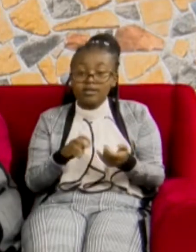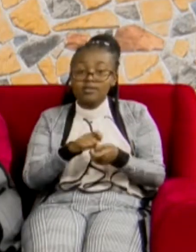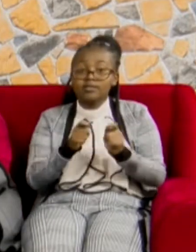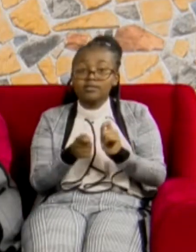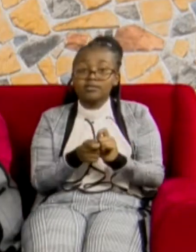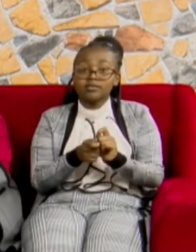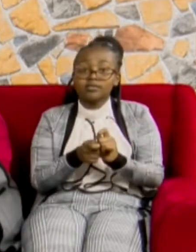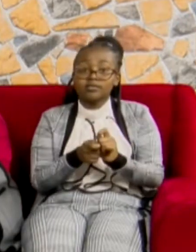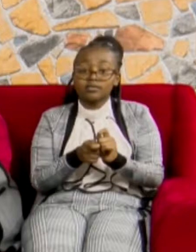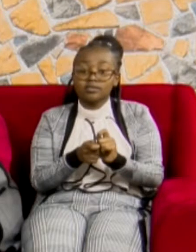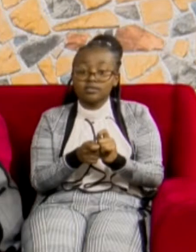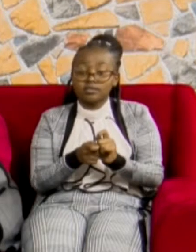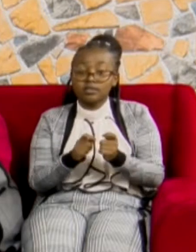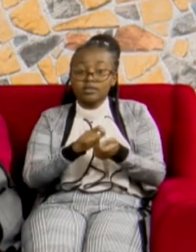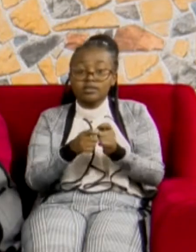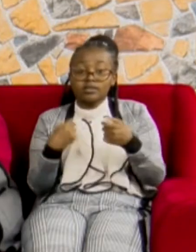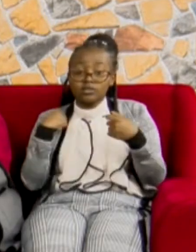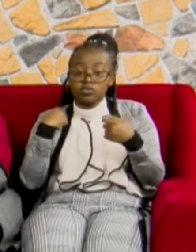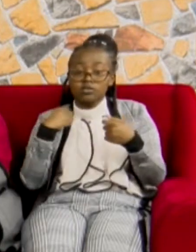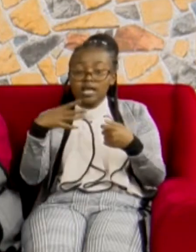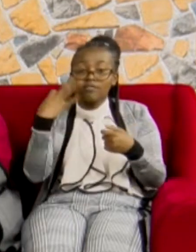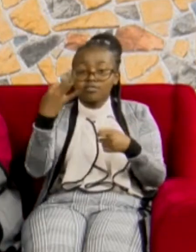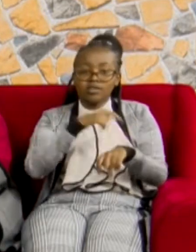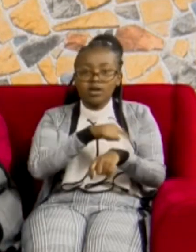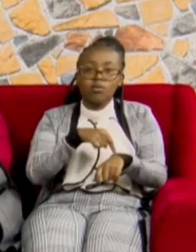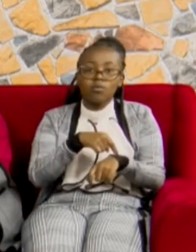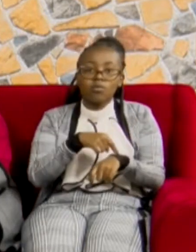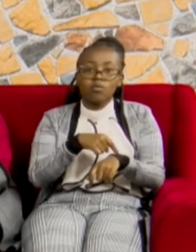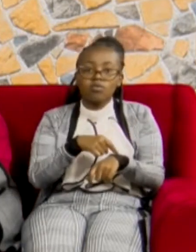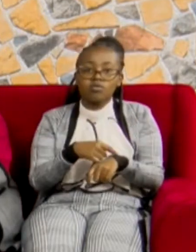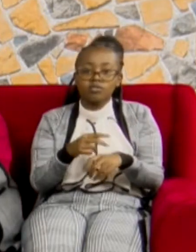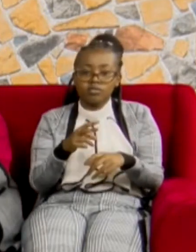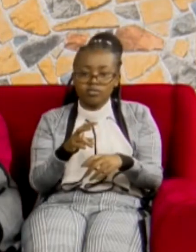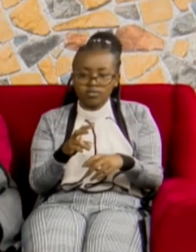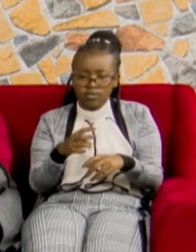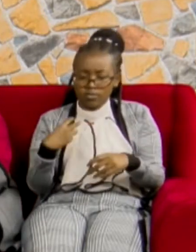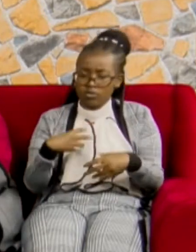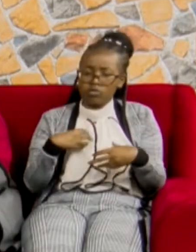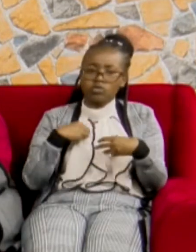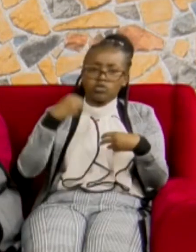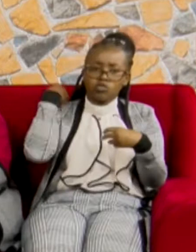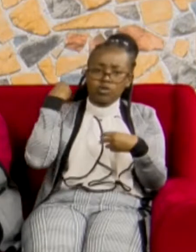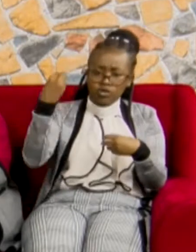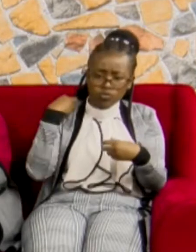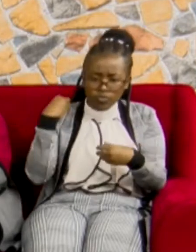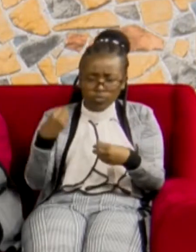every 3 days. No, not 3 days, I mean 3 hours. So like he will just come and you see he's undressing and I'm like, dude, you're supposed to be